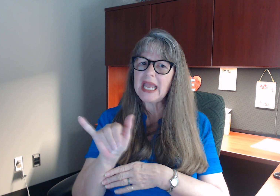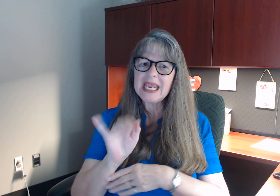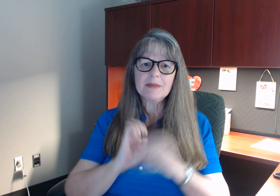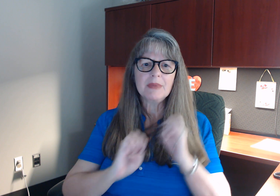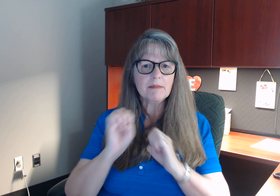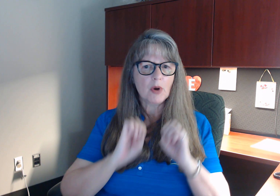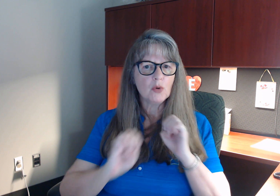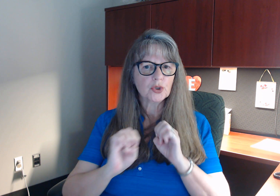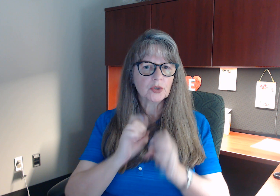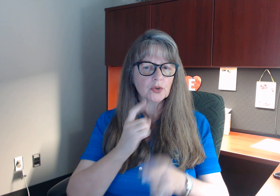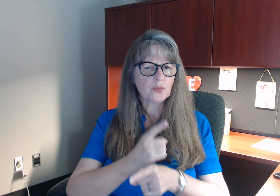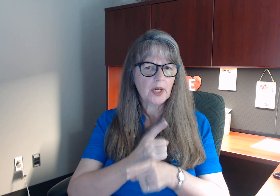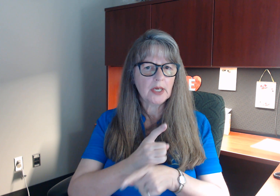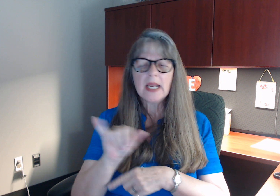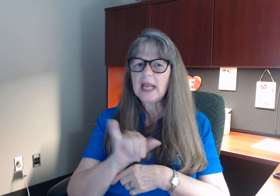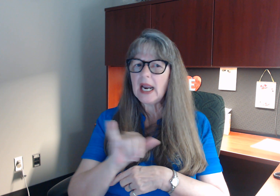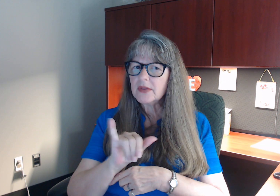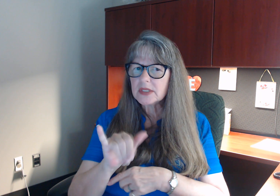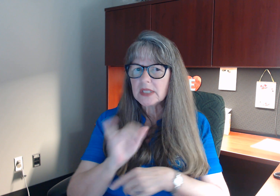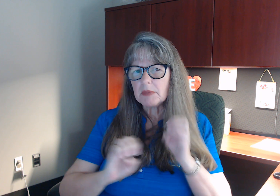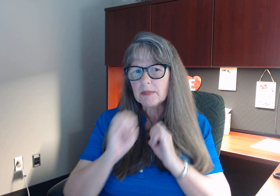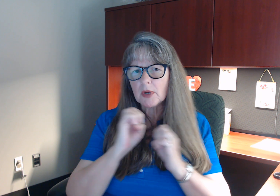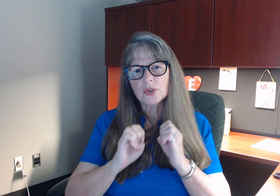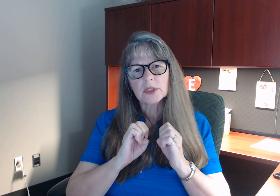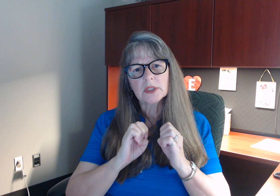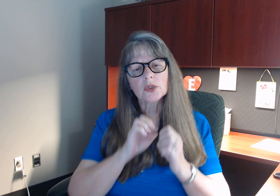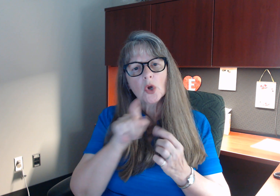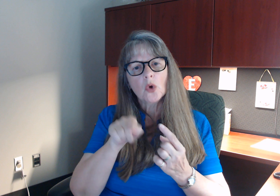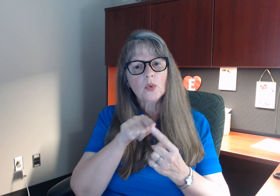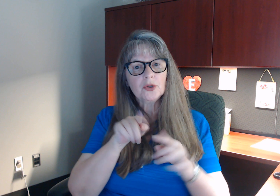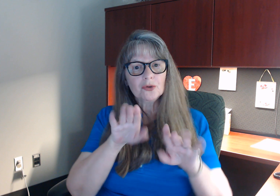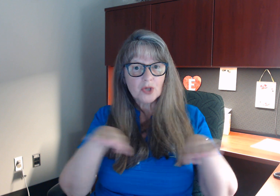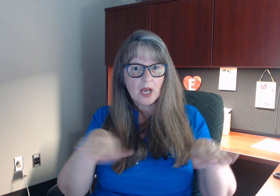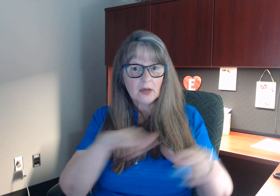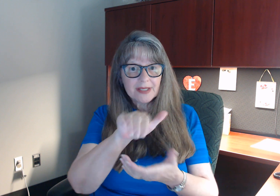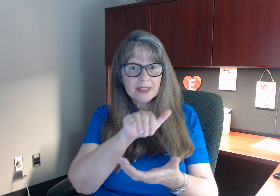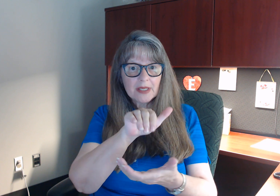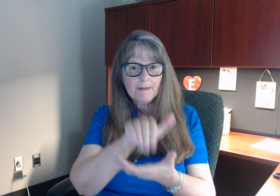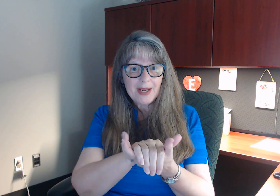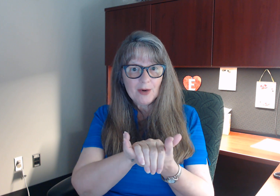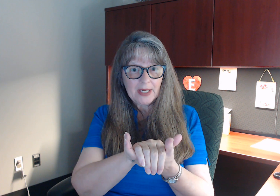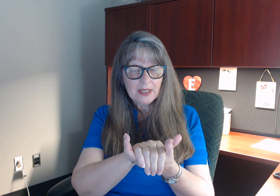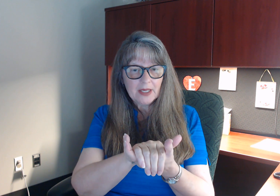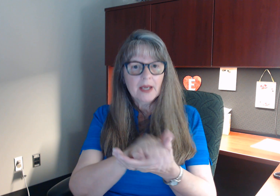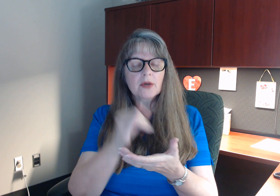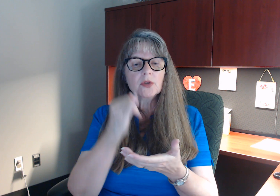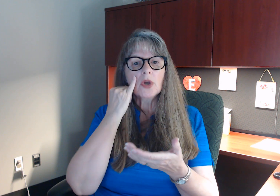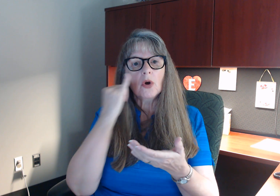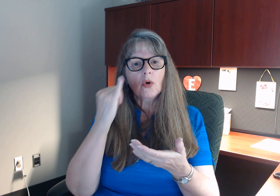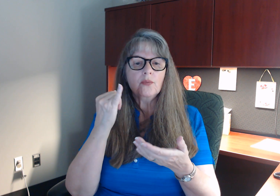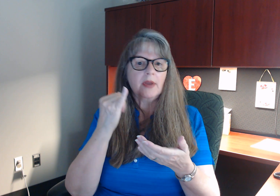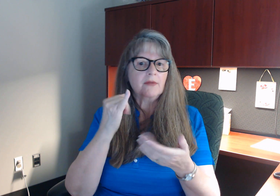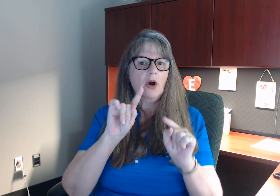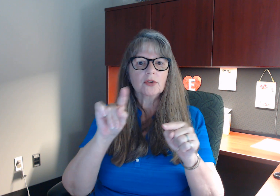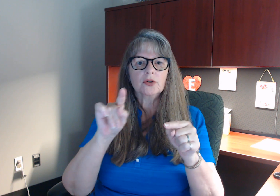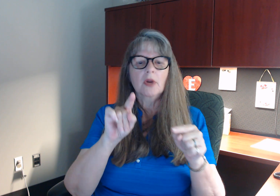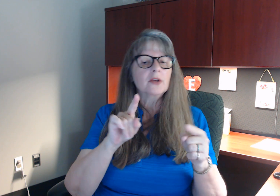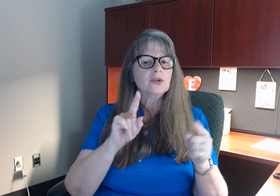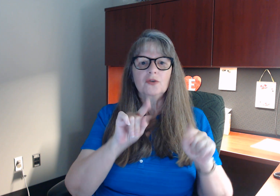same emotions, right? Kind of the same emotions when your child gets married. So so you